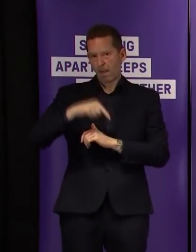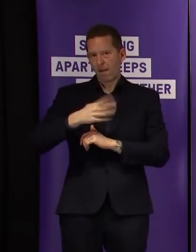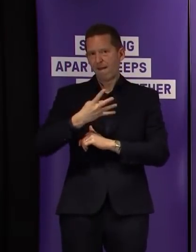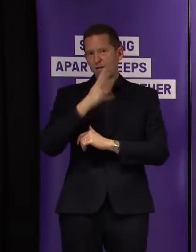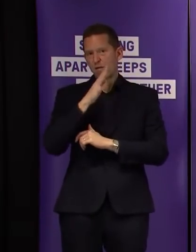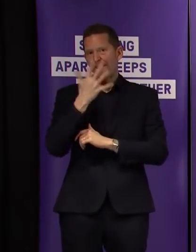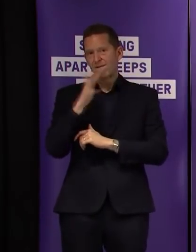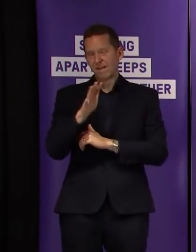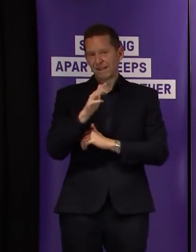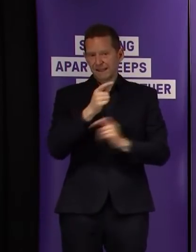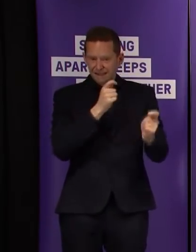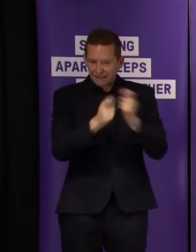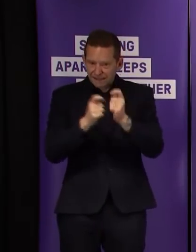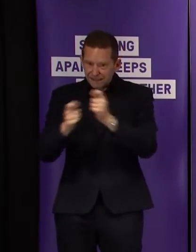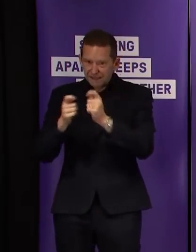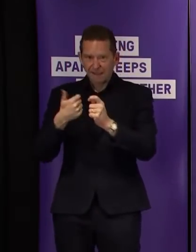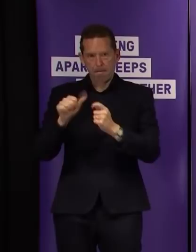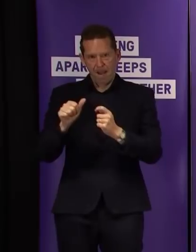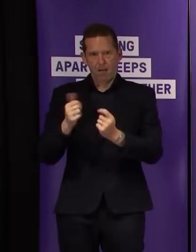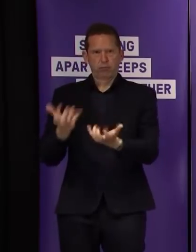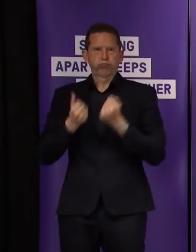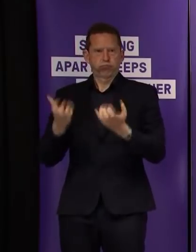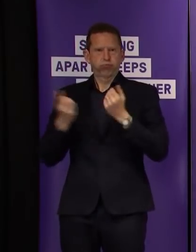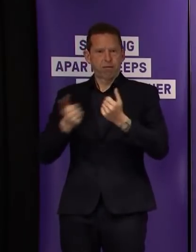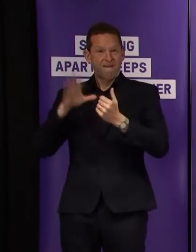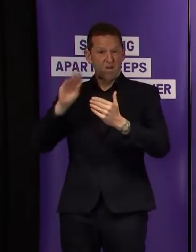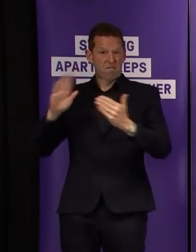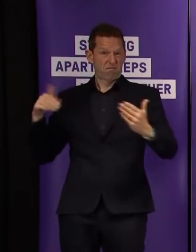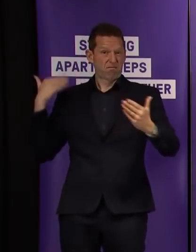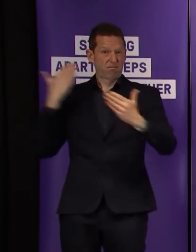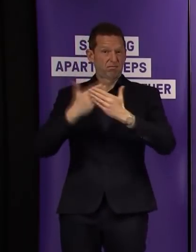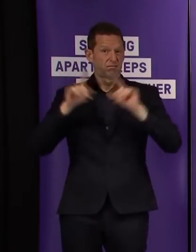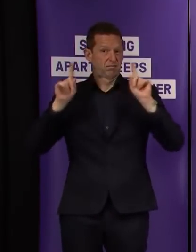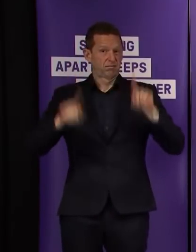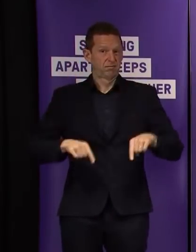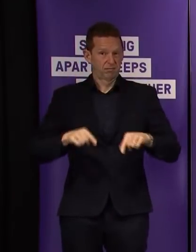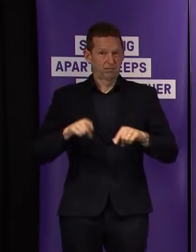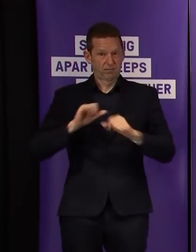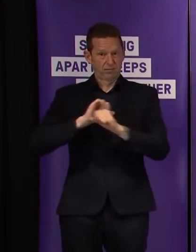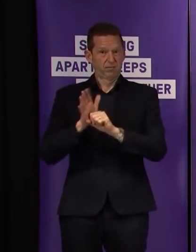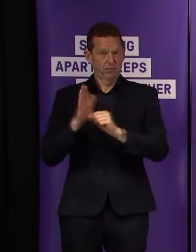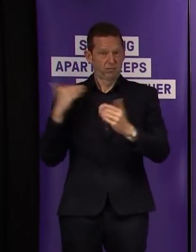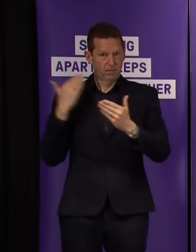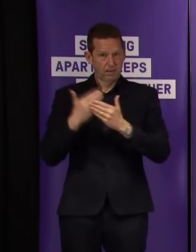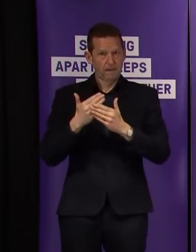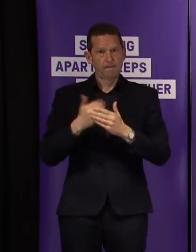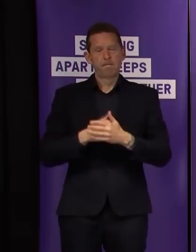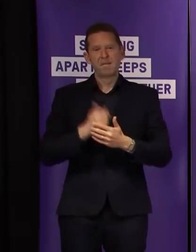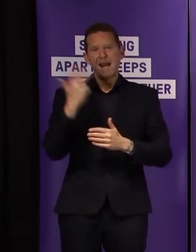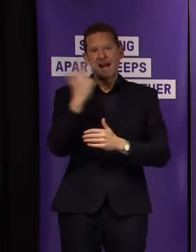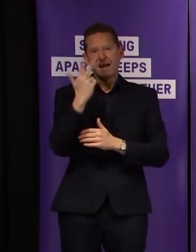2,390,450 test results have been received since the beginning of the pandemic. That's an increase of